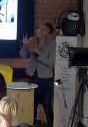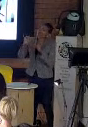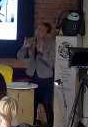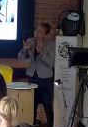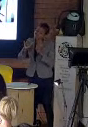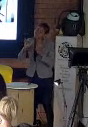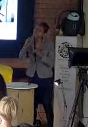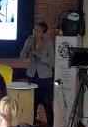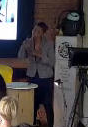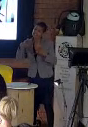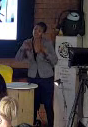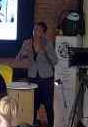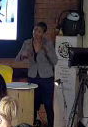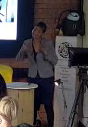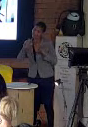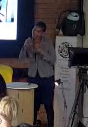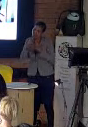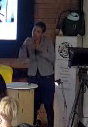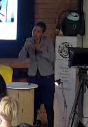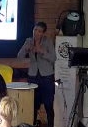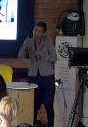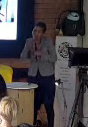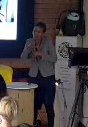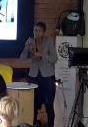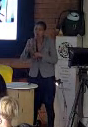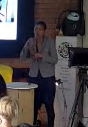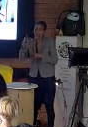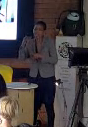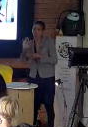interesting. Thank you.